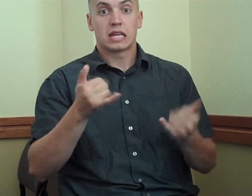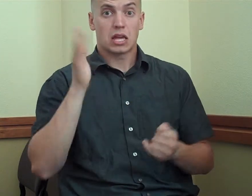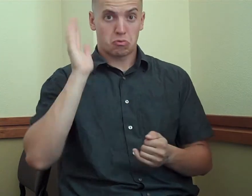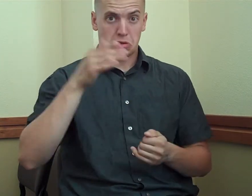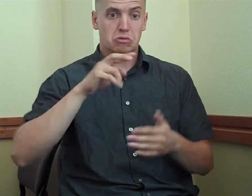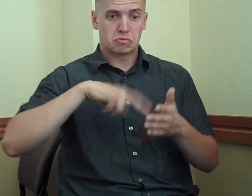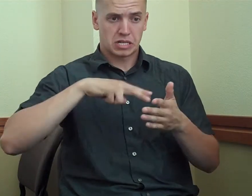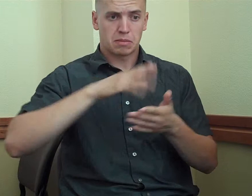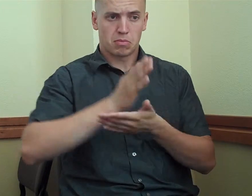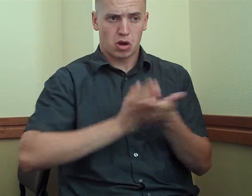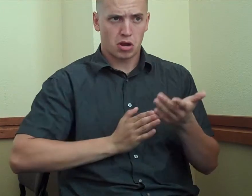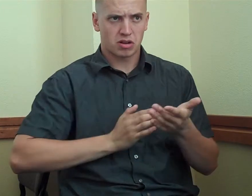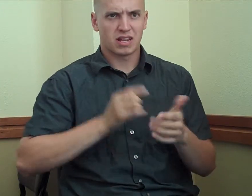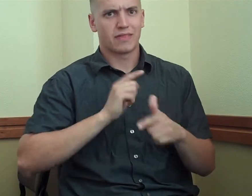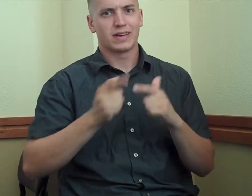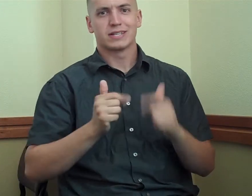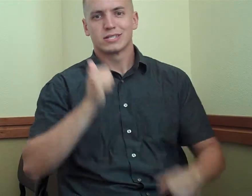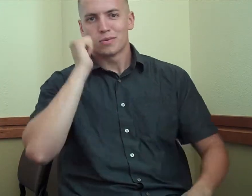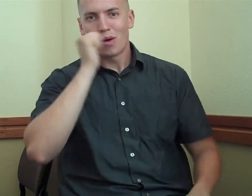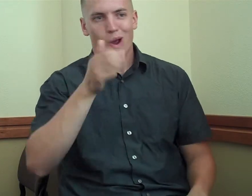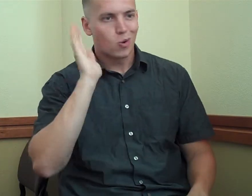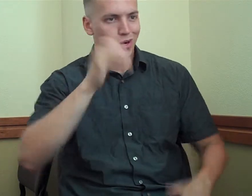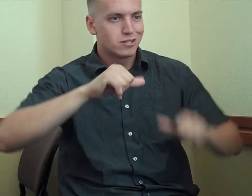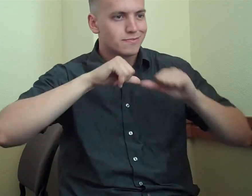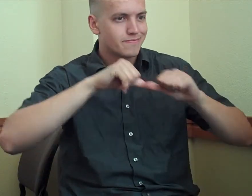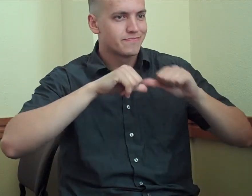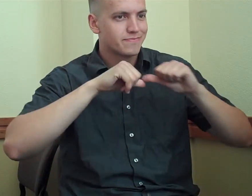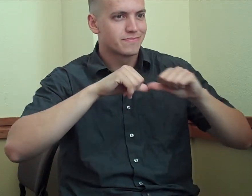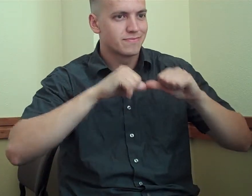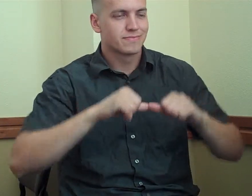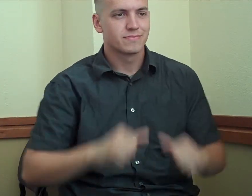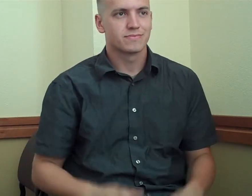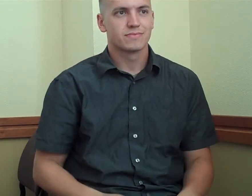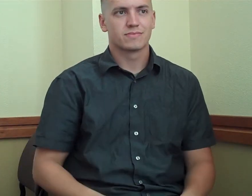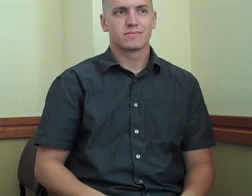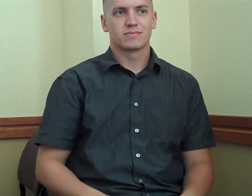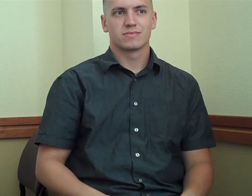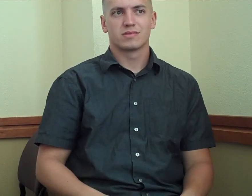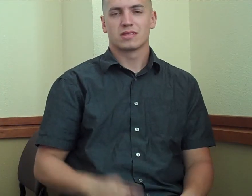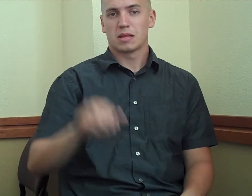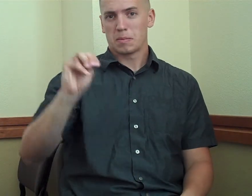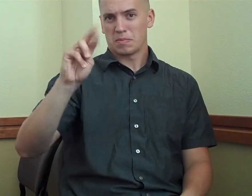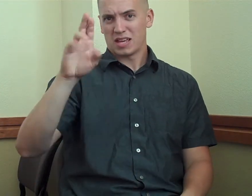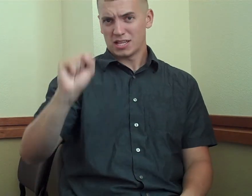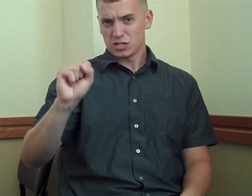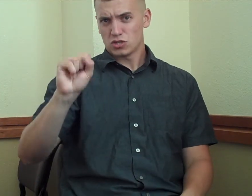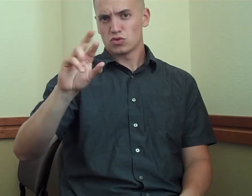we could read on tomorrow. And we'll read on tomorrow. Just like it took a week to finish. Miss Rumphius is her name.